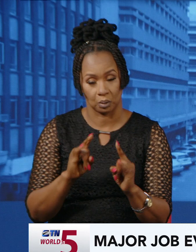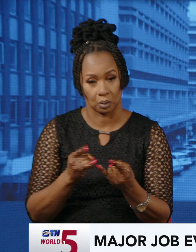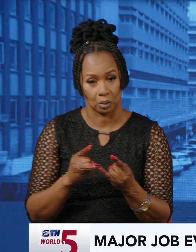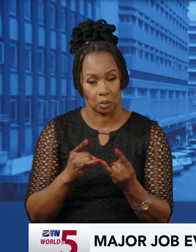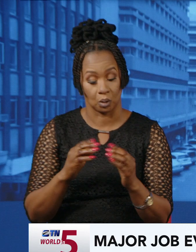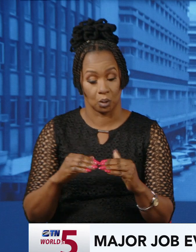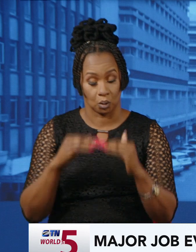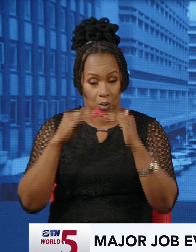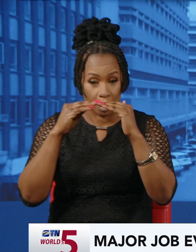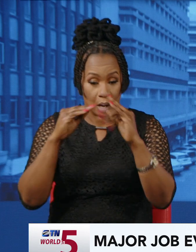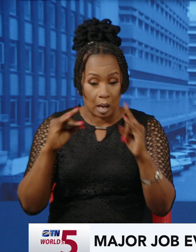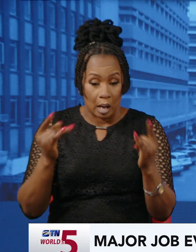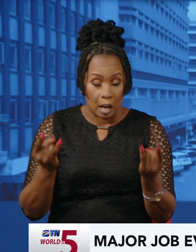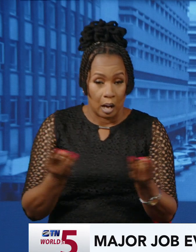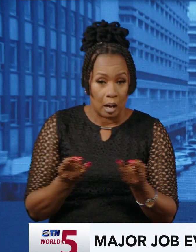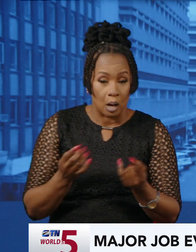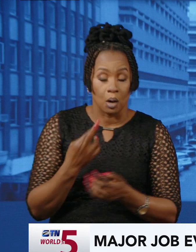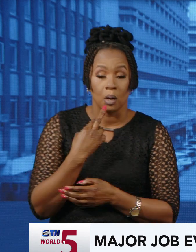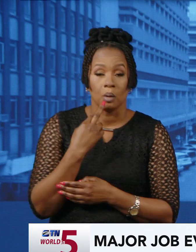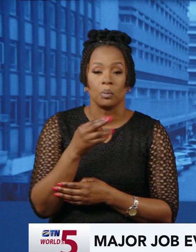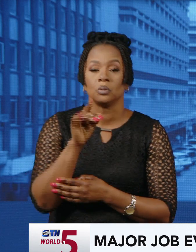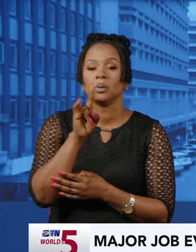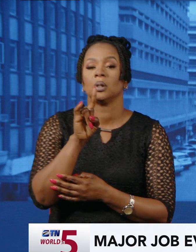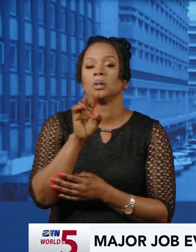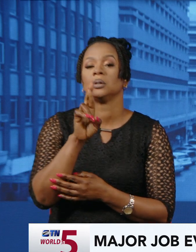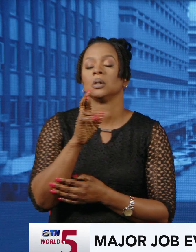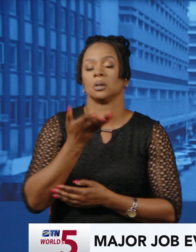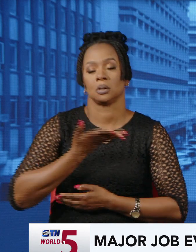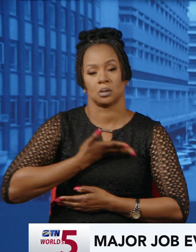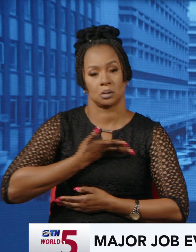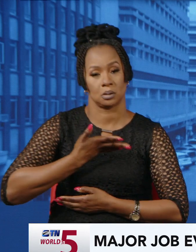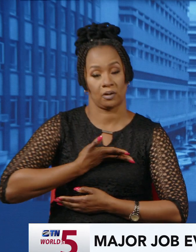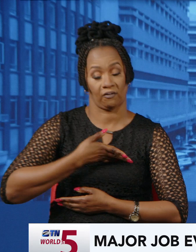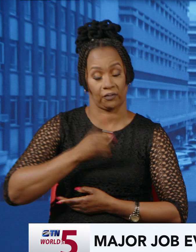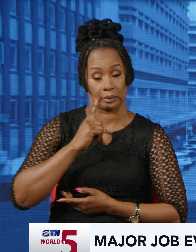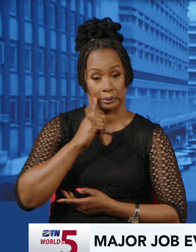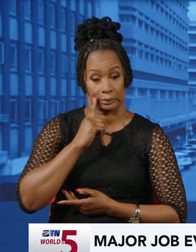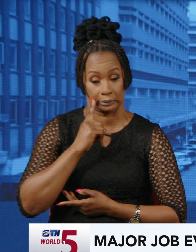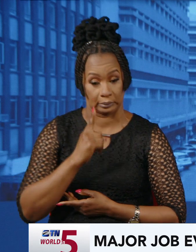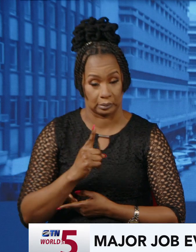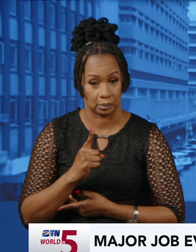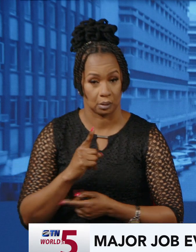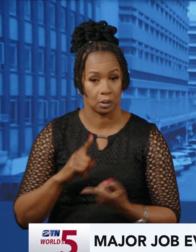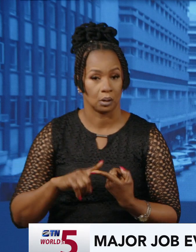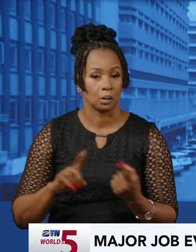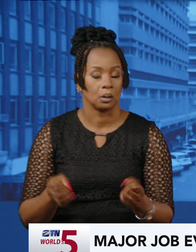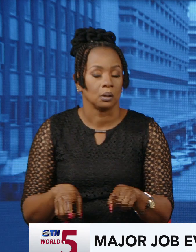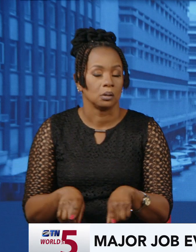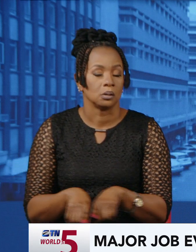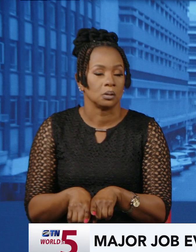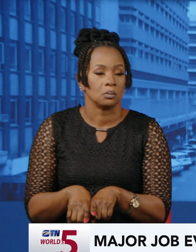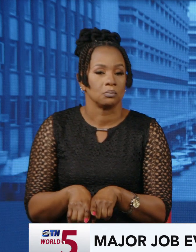of how people report to each other is established through a job evaluation exercise. And also you'd find